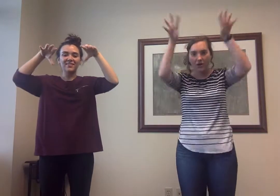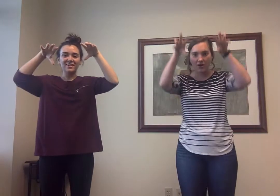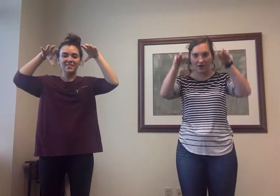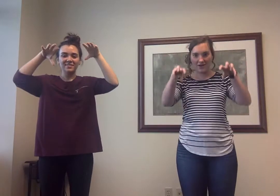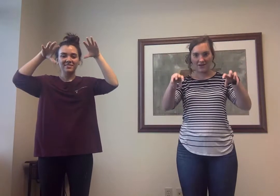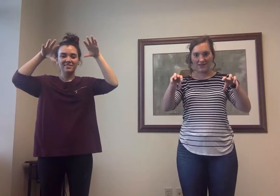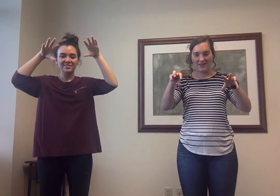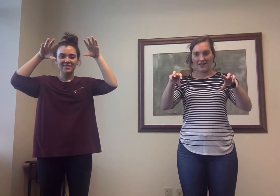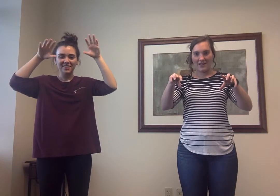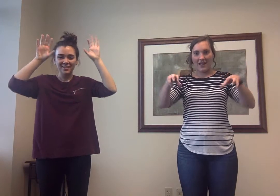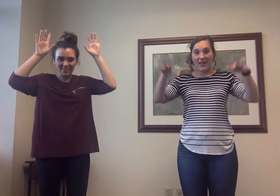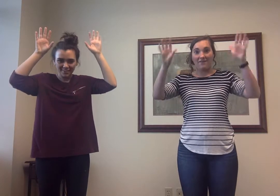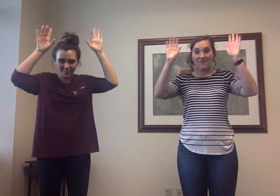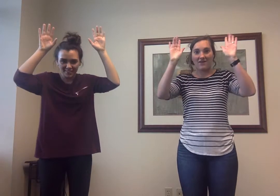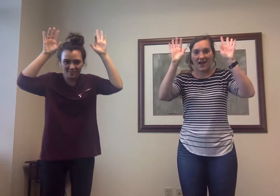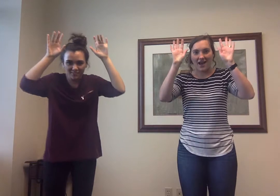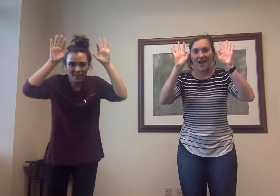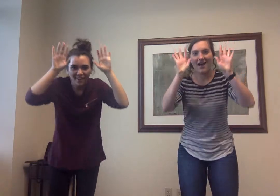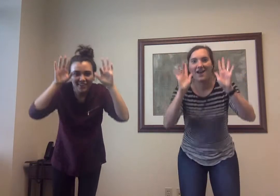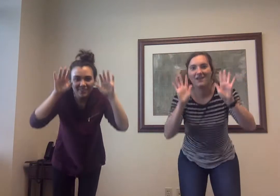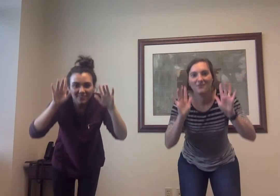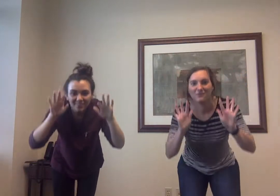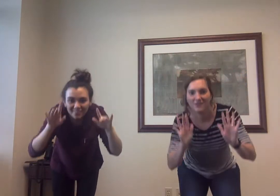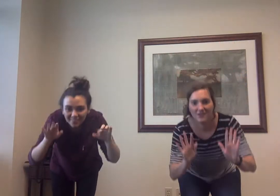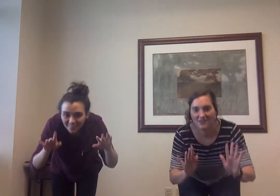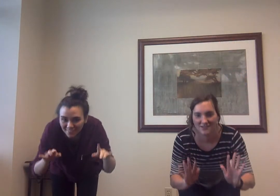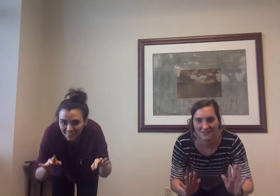In your presence.